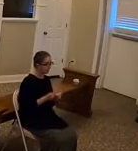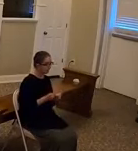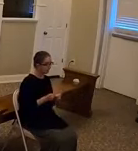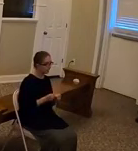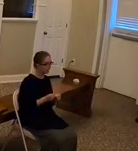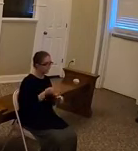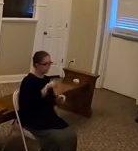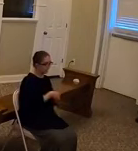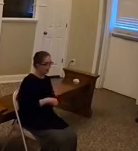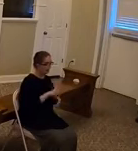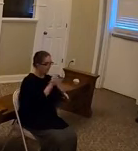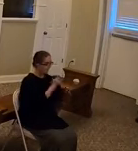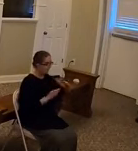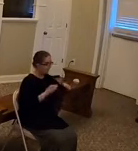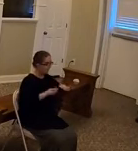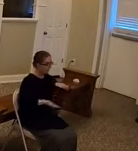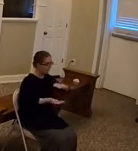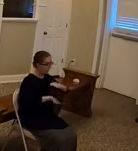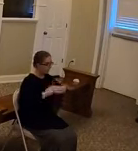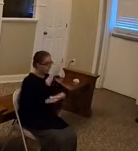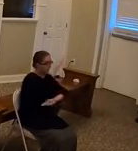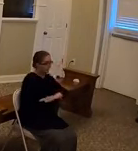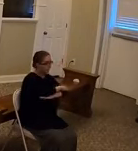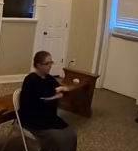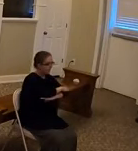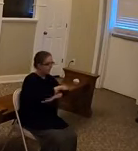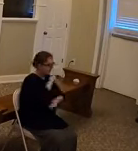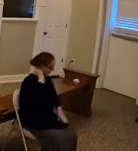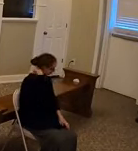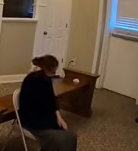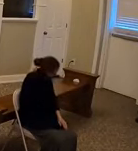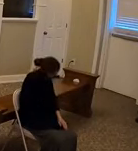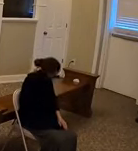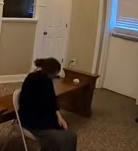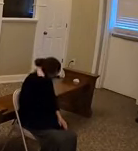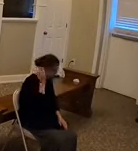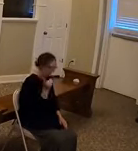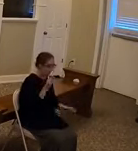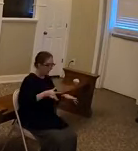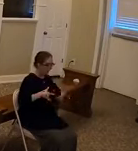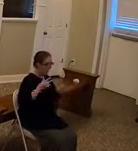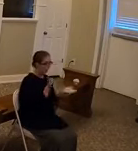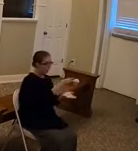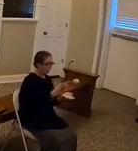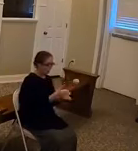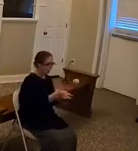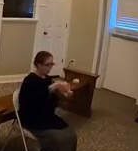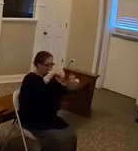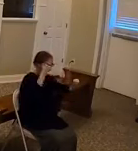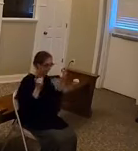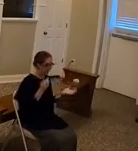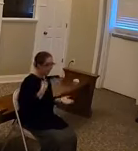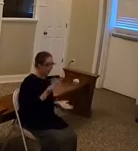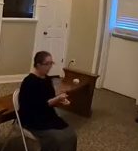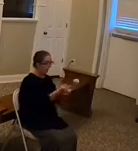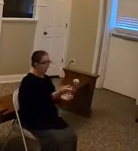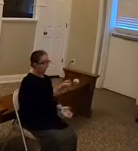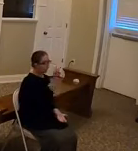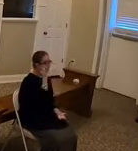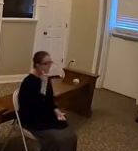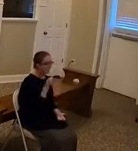corner and put his feet under a king's table. Oh, yeah, come on. I'm feeling the Holy Ghost here right now. My help has